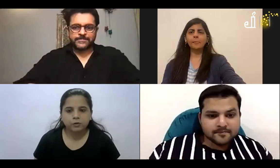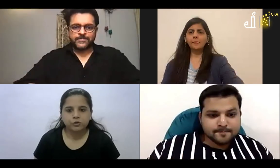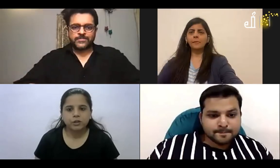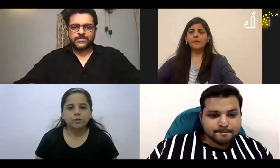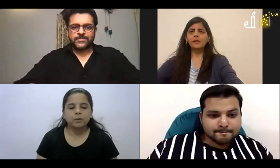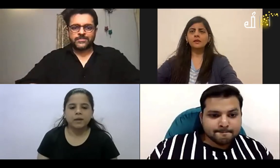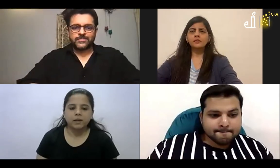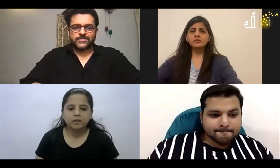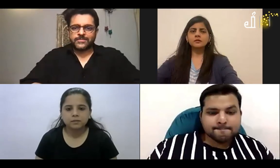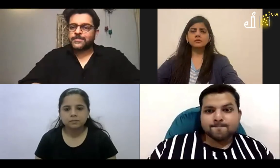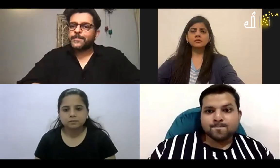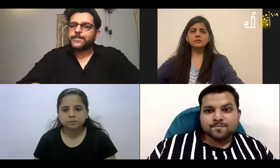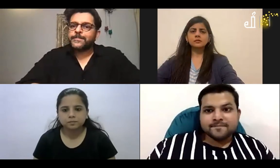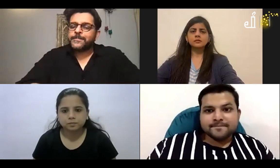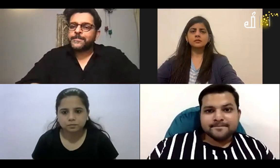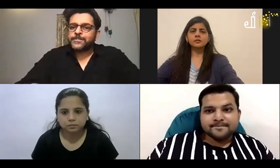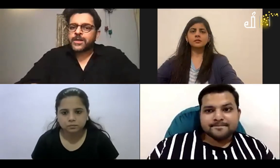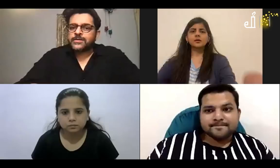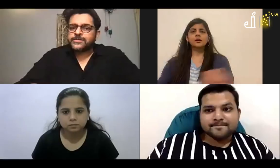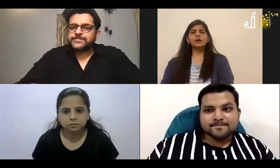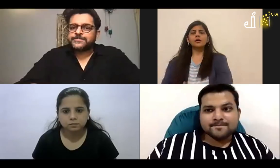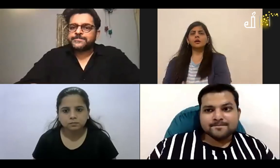Yeah, Roshni, you can begin.